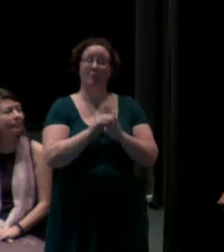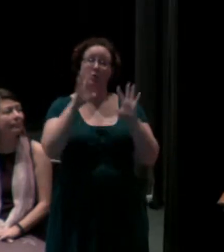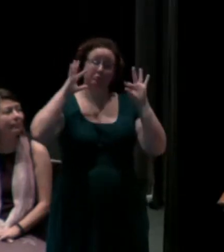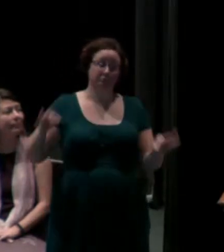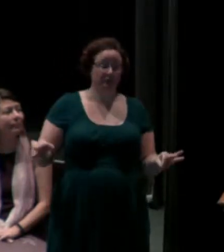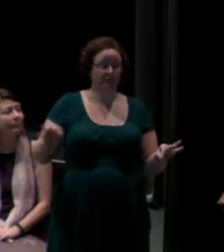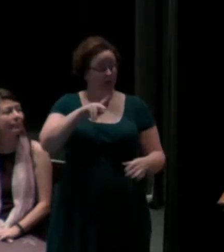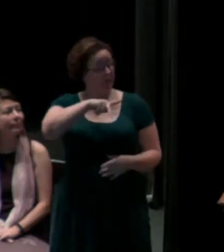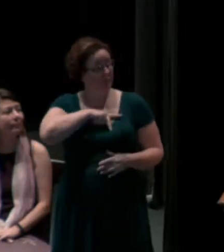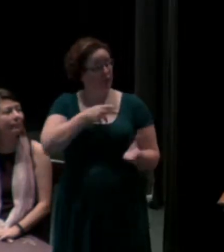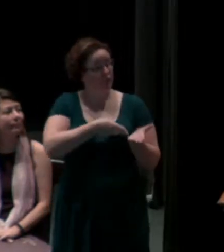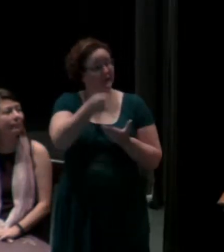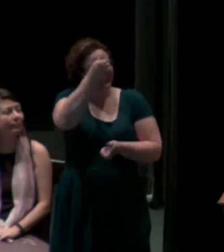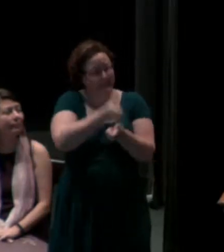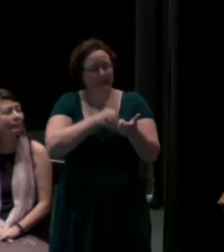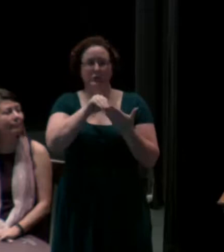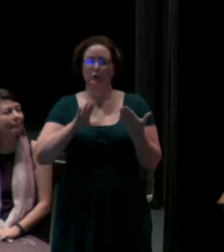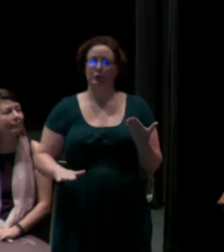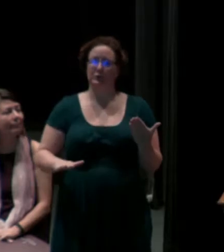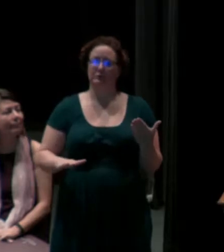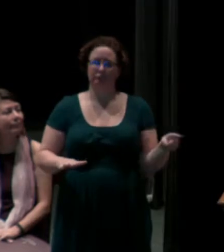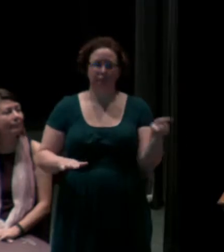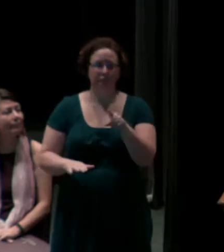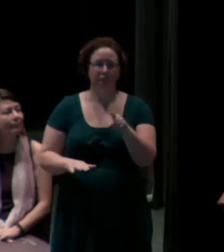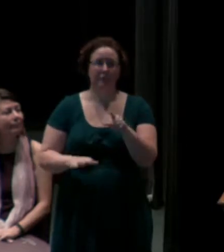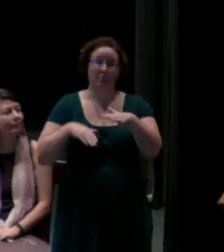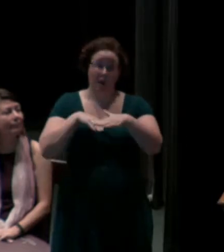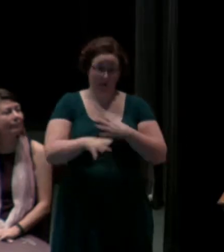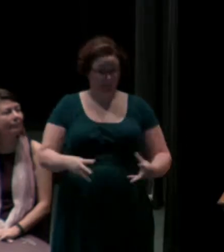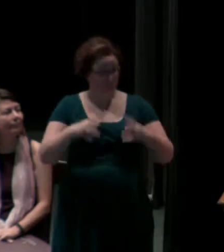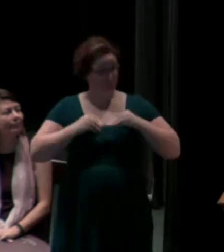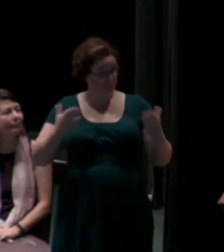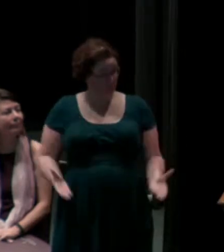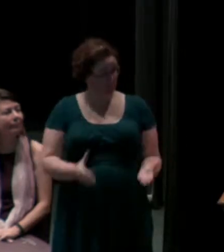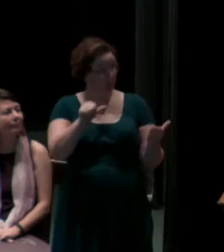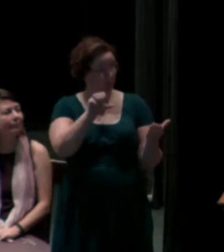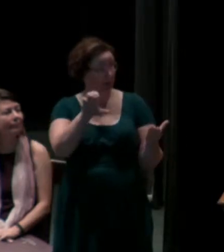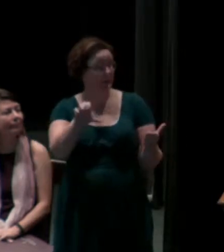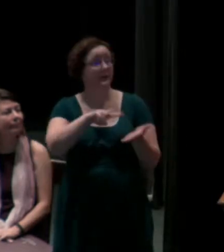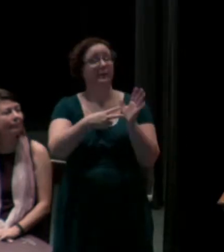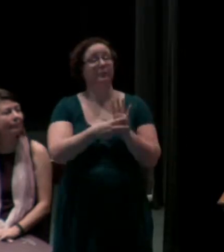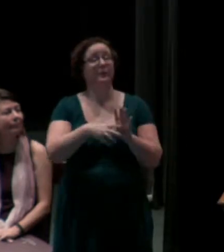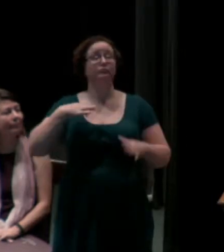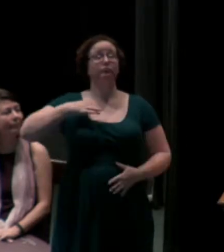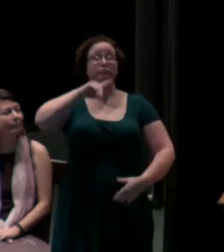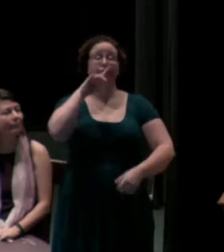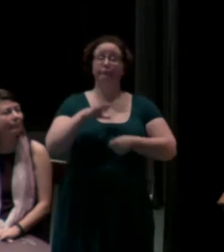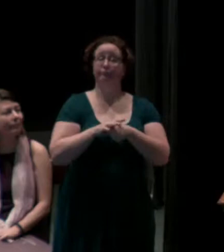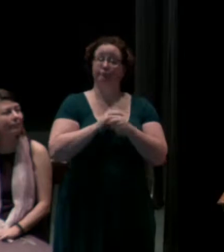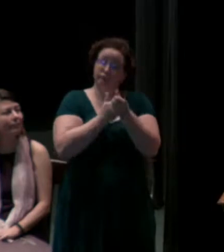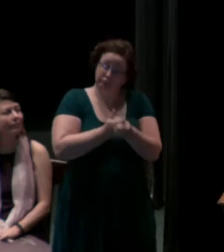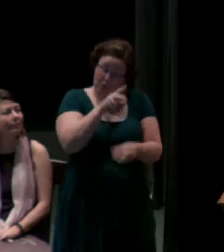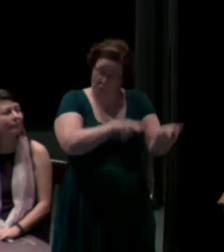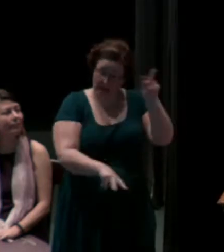and the personal integrity of each student. By entering Agnes Scott, a student voluntarily pledges their support to the regulation and